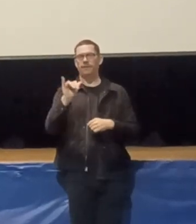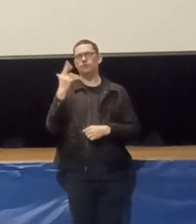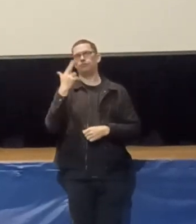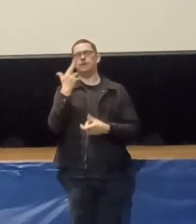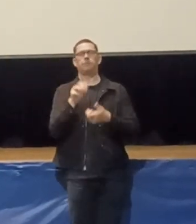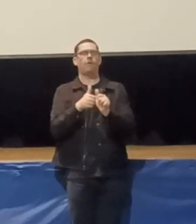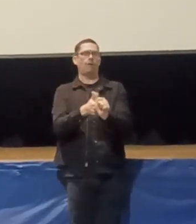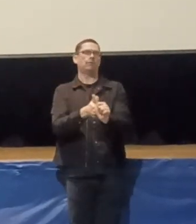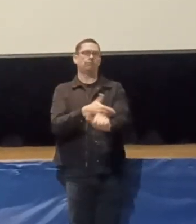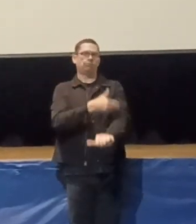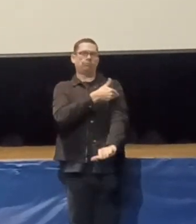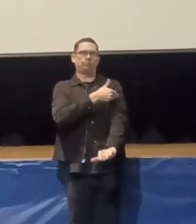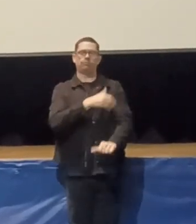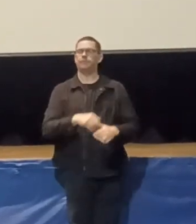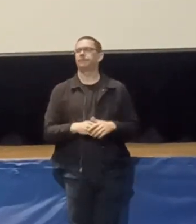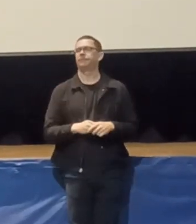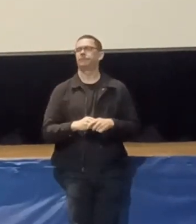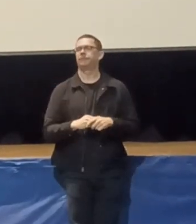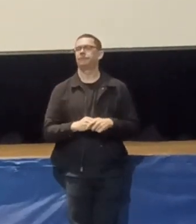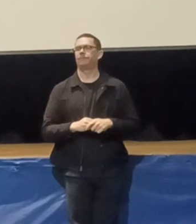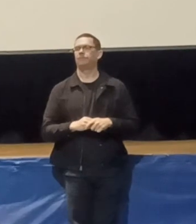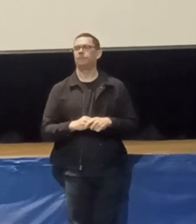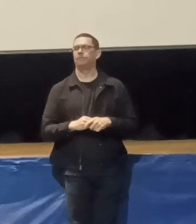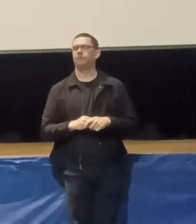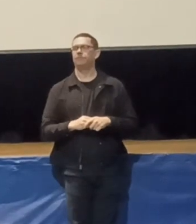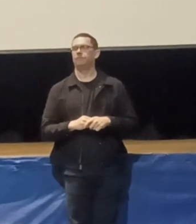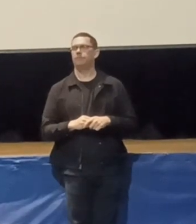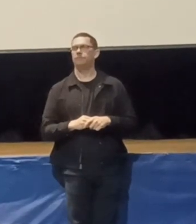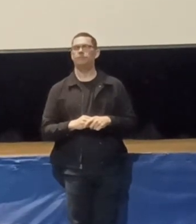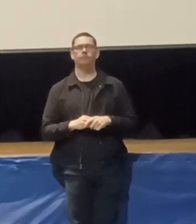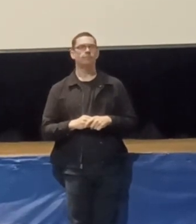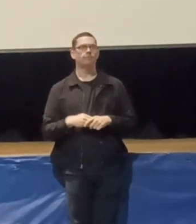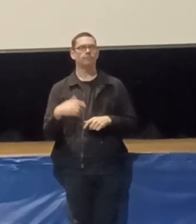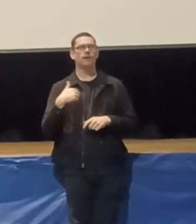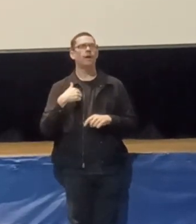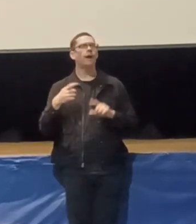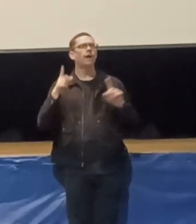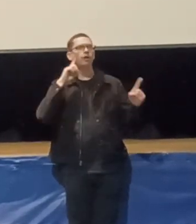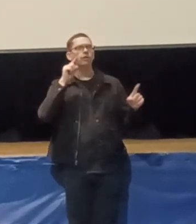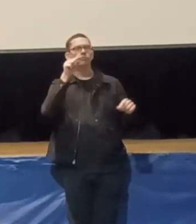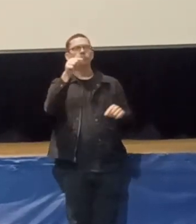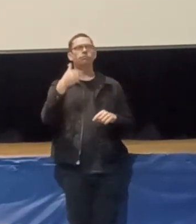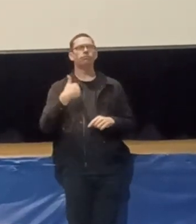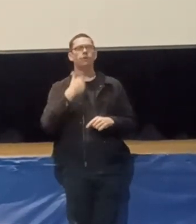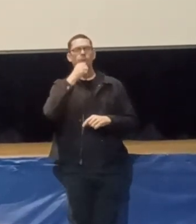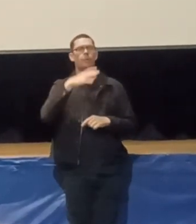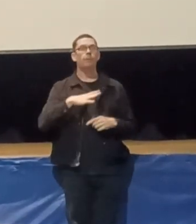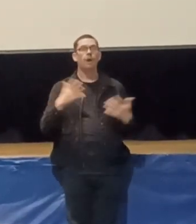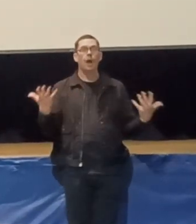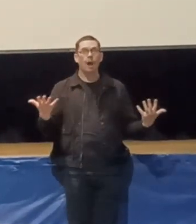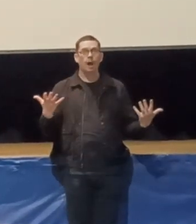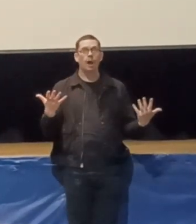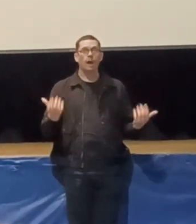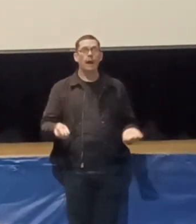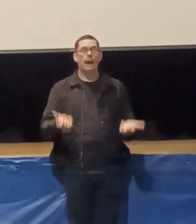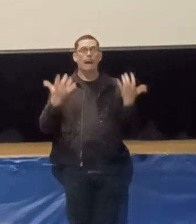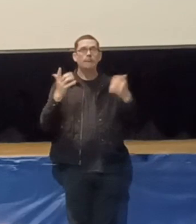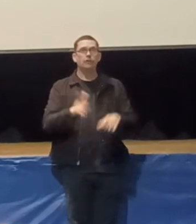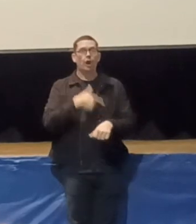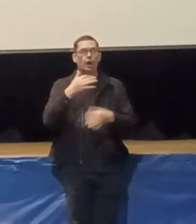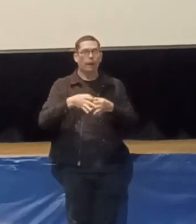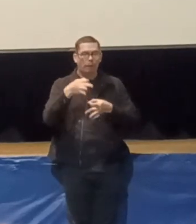So I'm asking them now, as I heard the young lady say, how much longer do we have to wait for this? Do we have to wait another